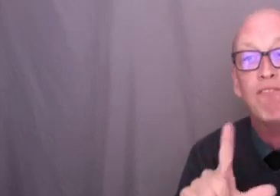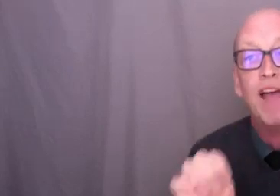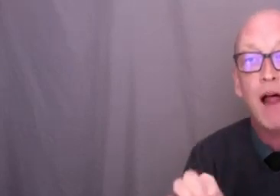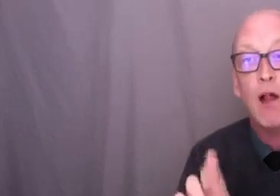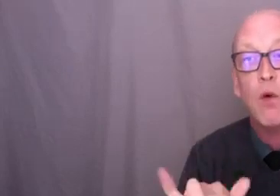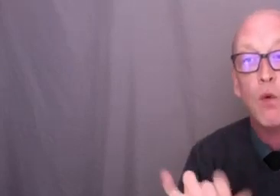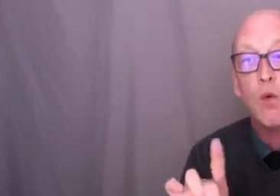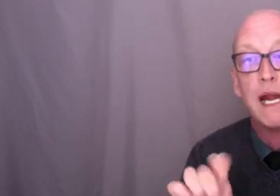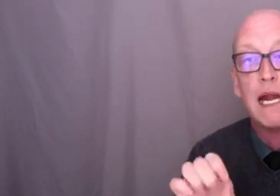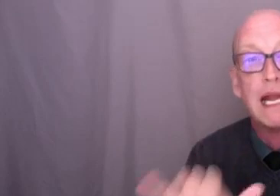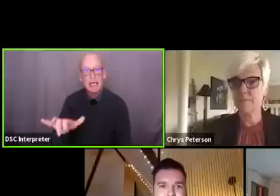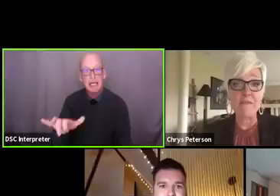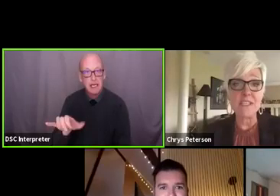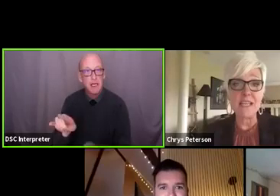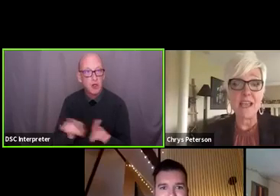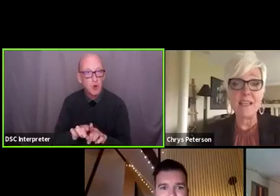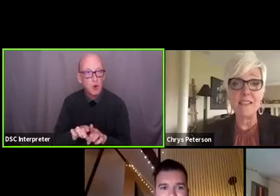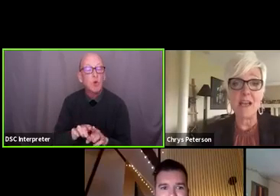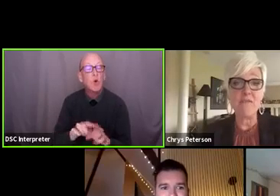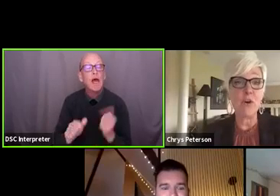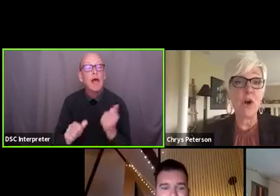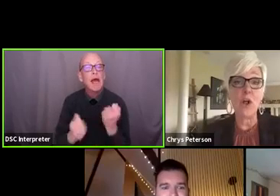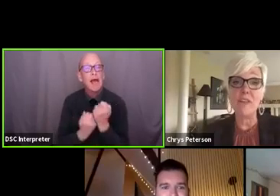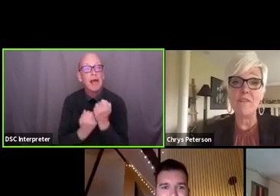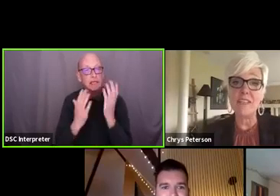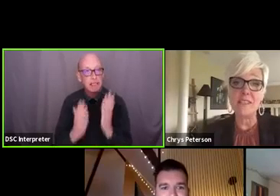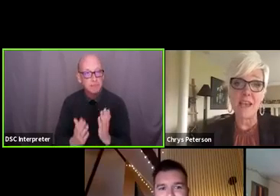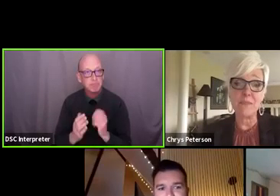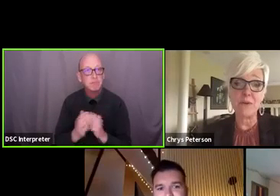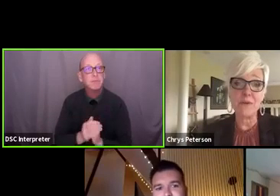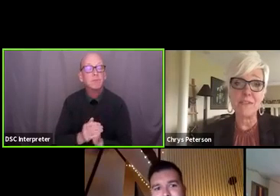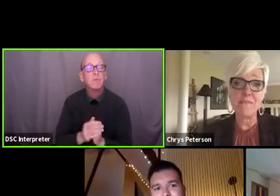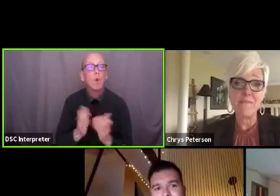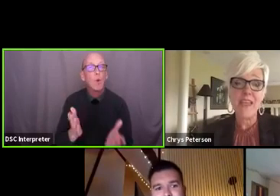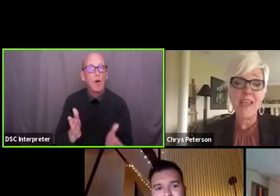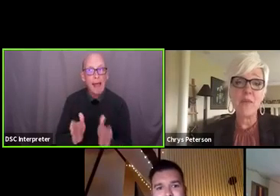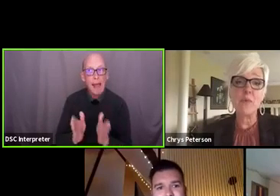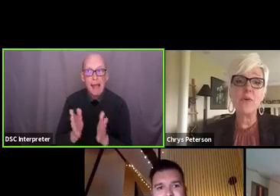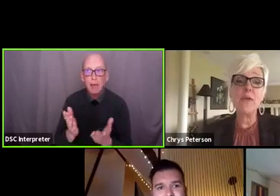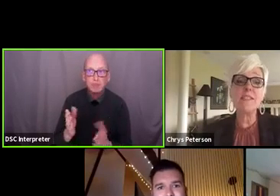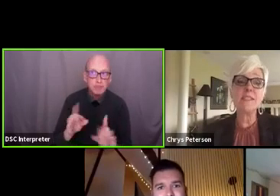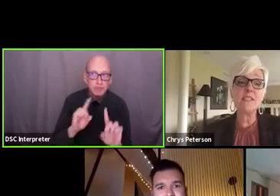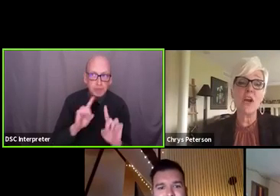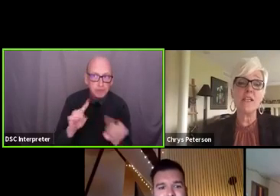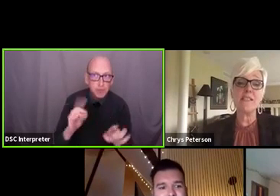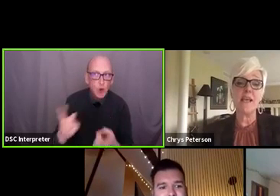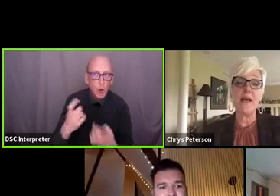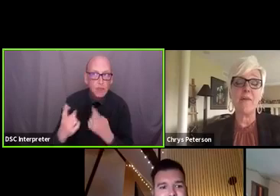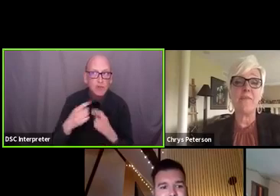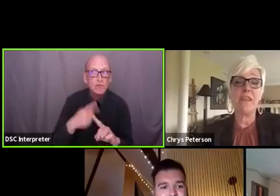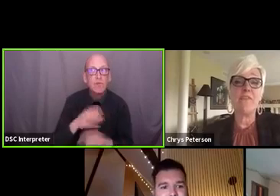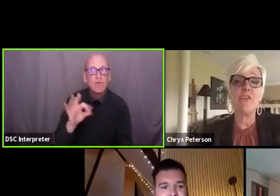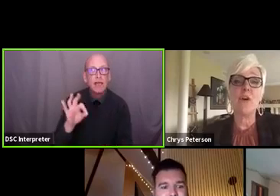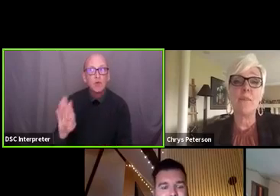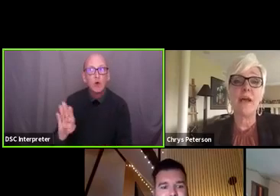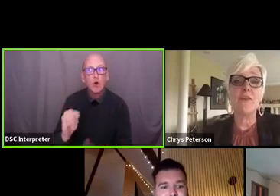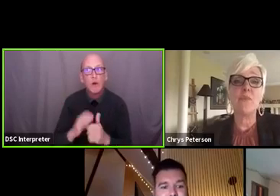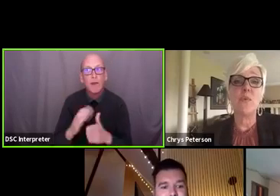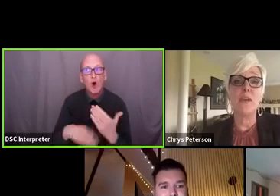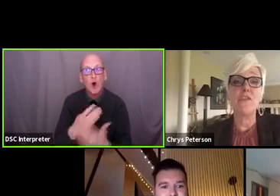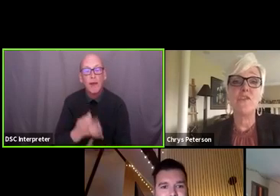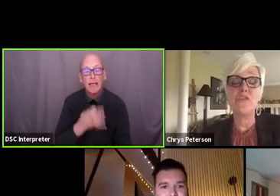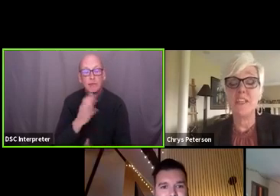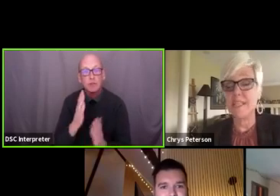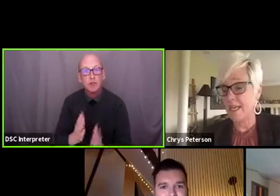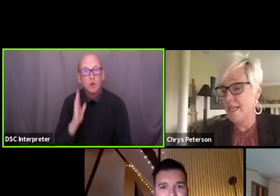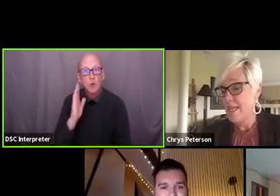questions on our Facebook Live tonight for all of these experts. And we're going to start, if you don't mind,